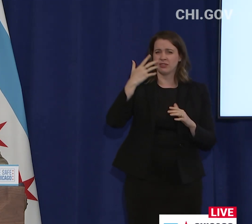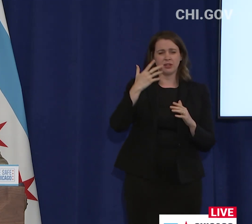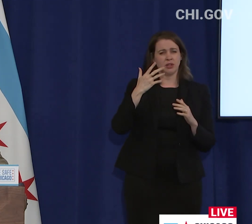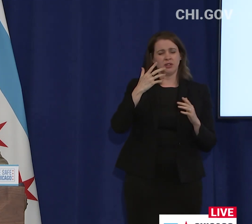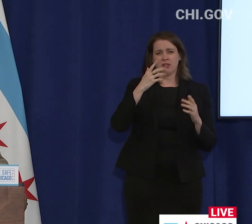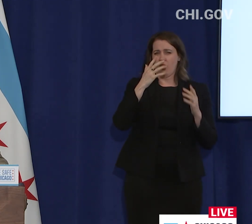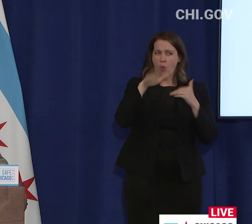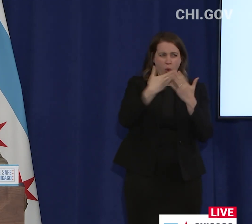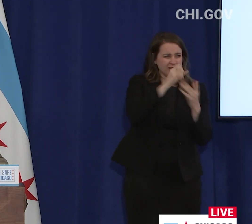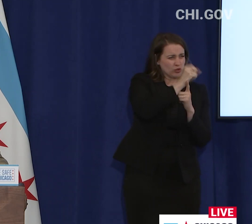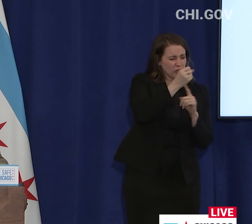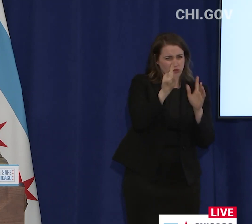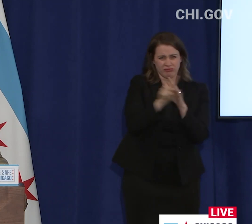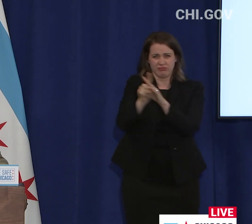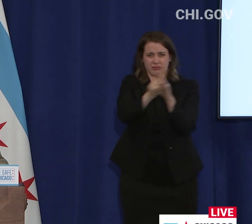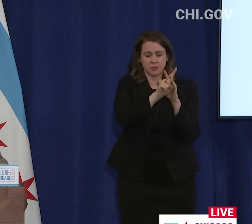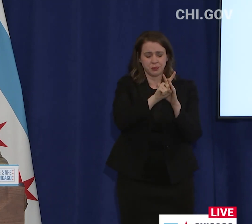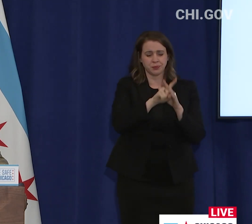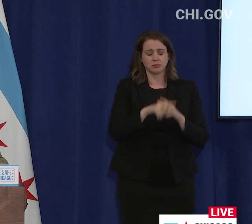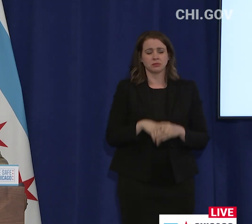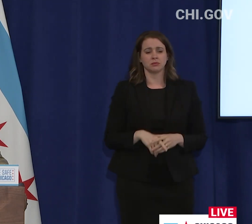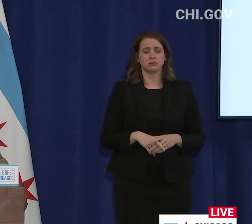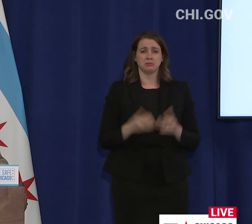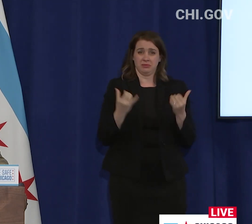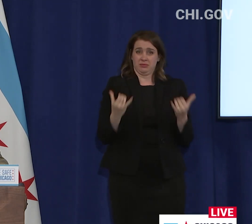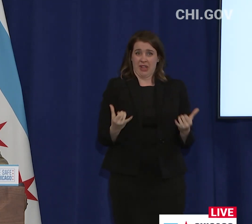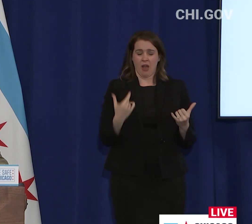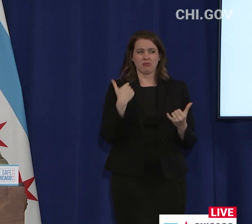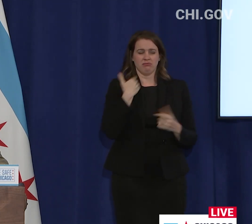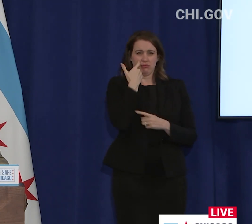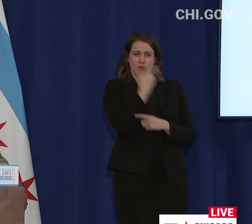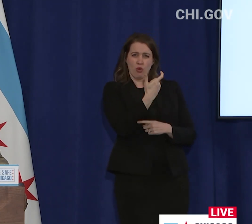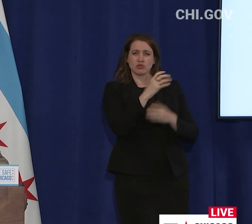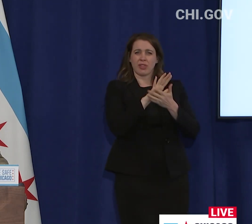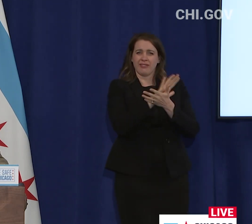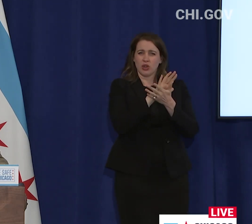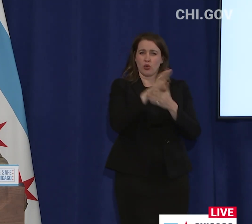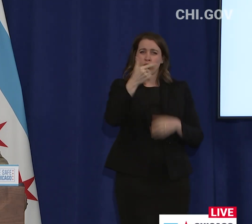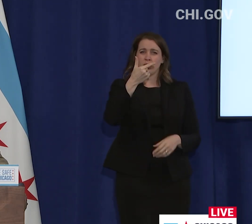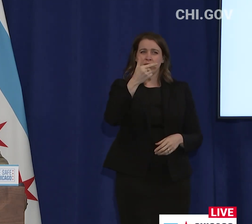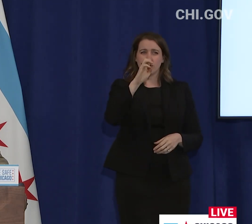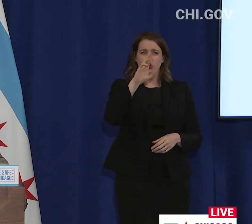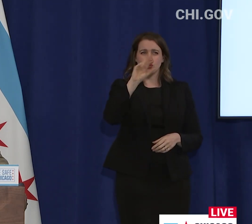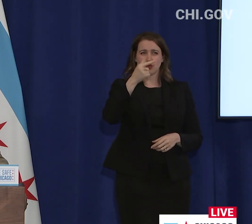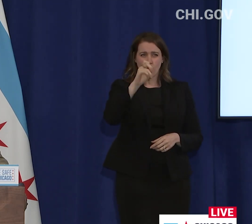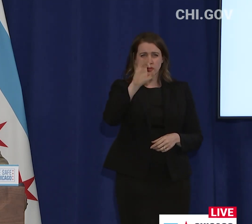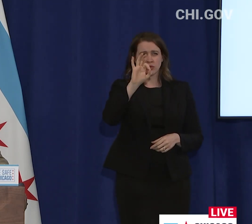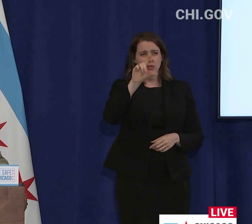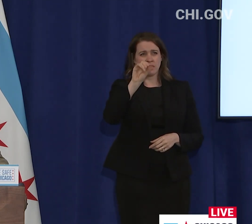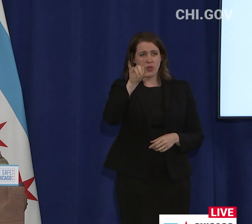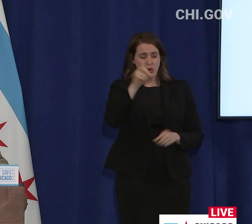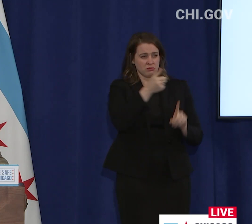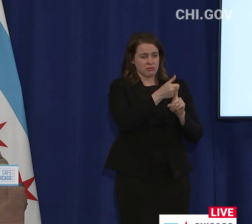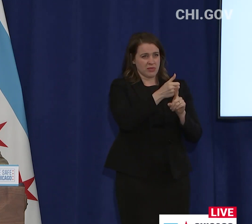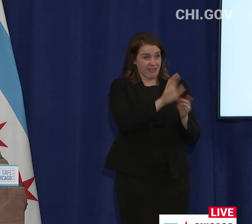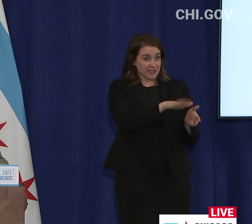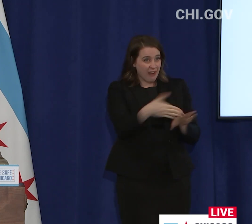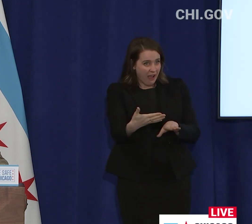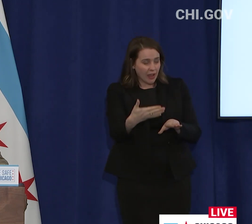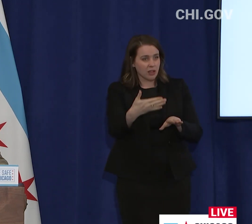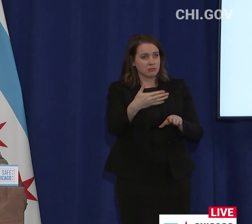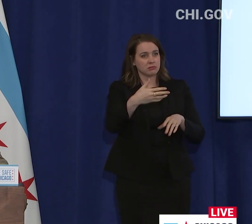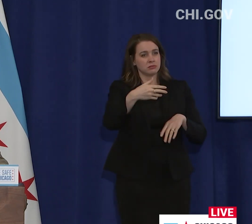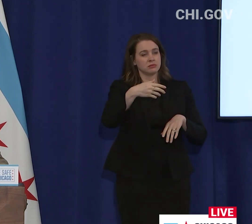Seeing the video of George Floyd dying on the ground under the